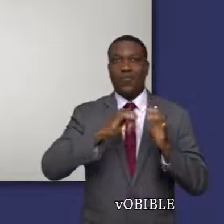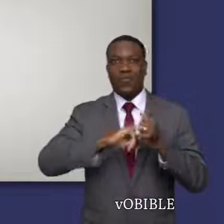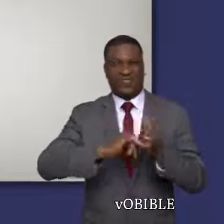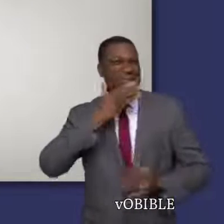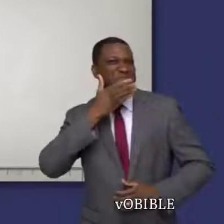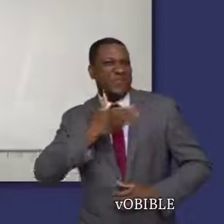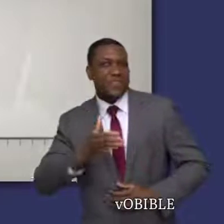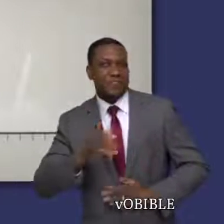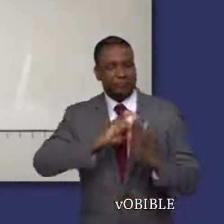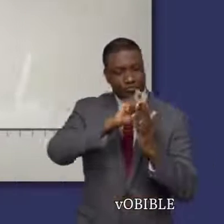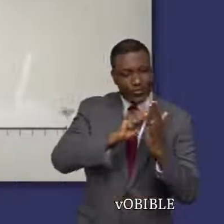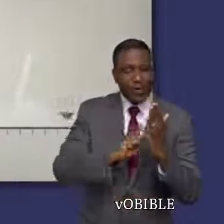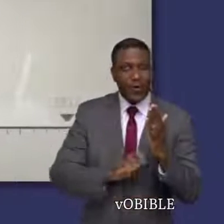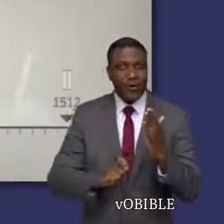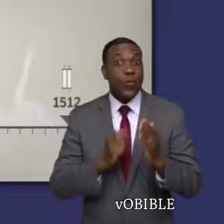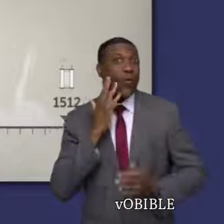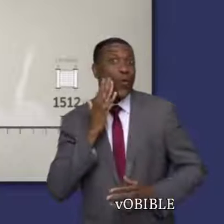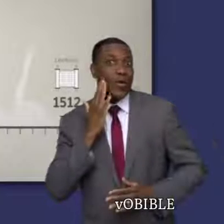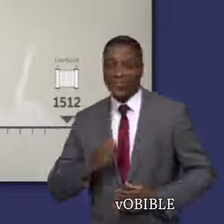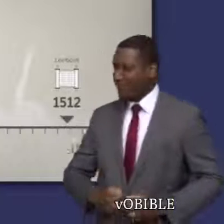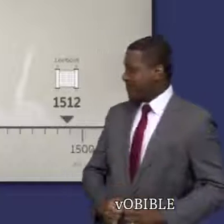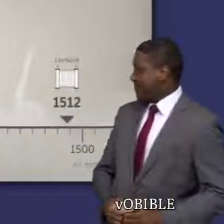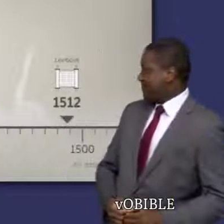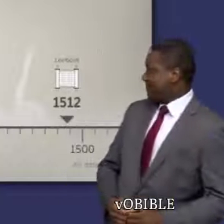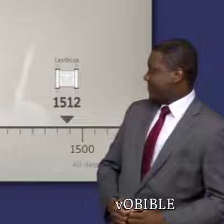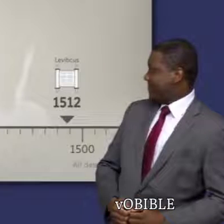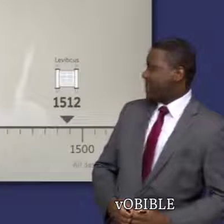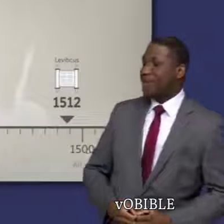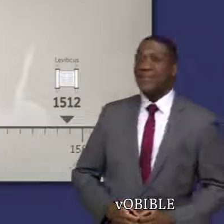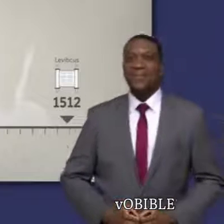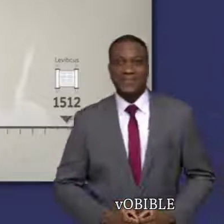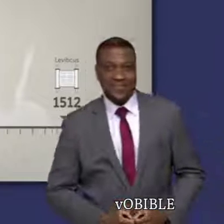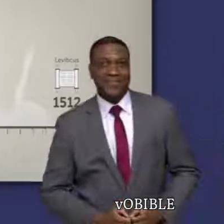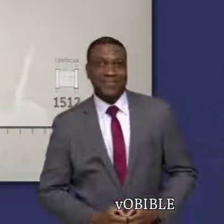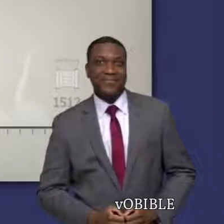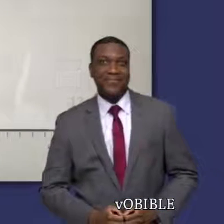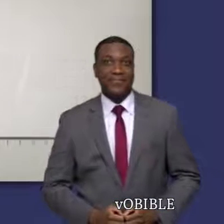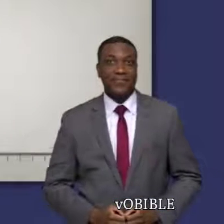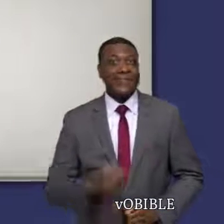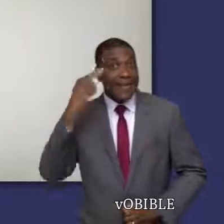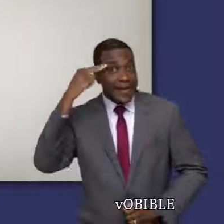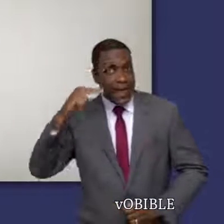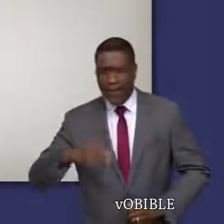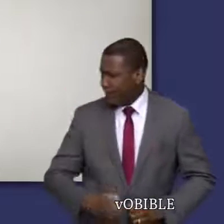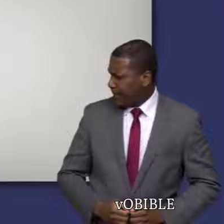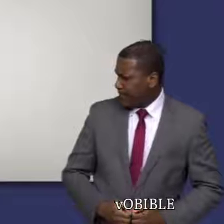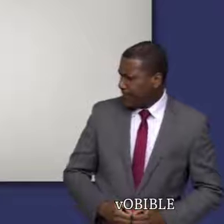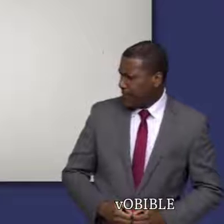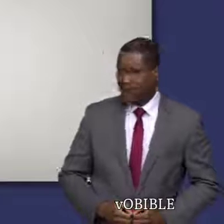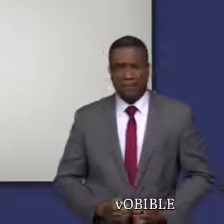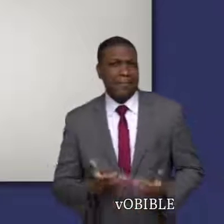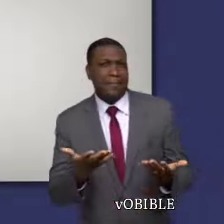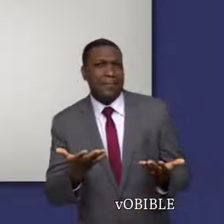Leviticus was written by Moses in 1512 BCE in the wilderness of Sinai. The name